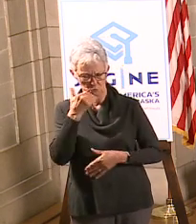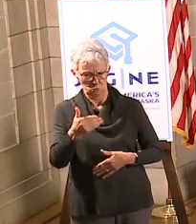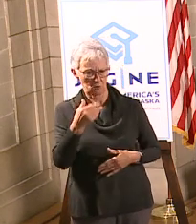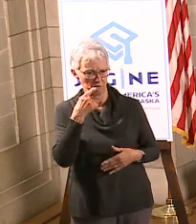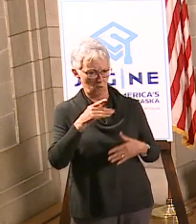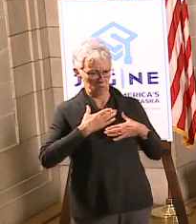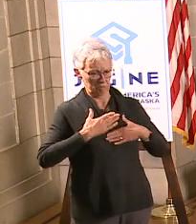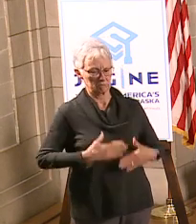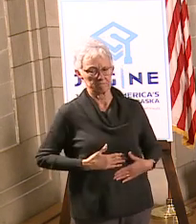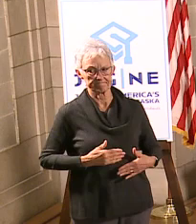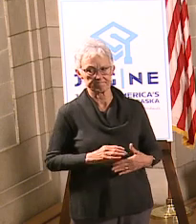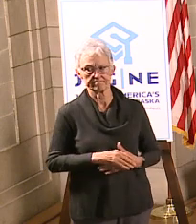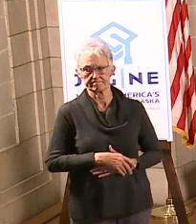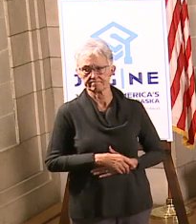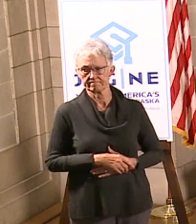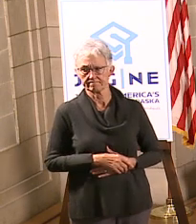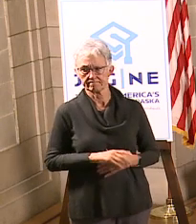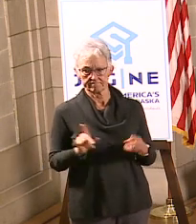thing.